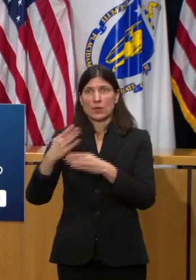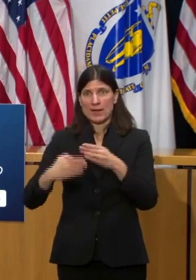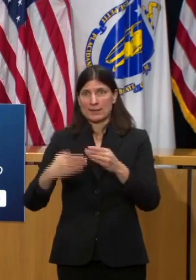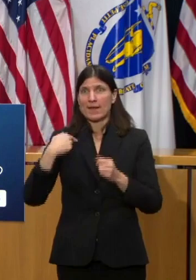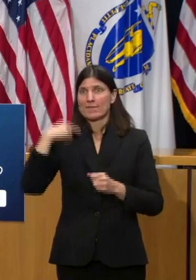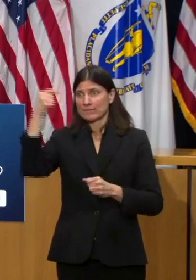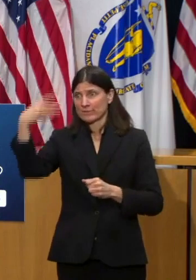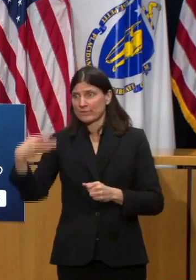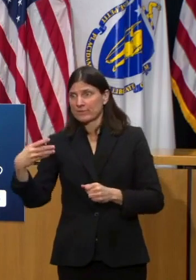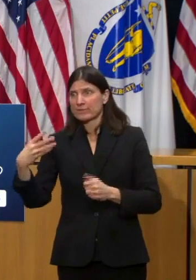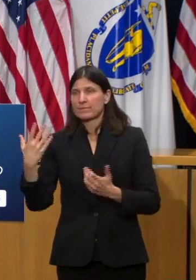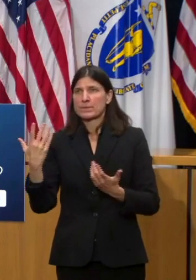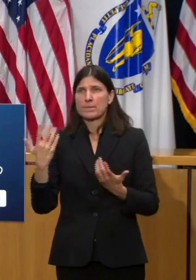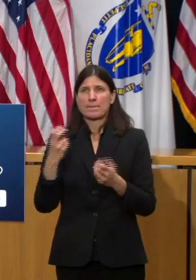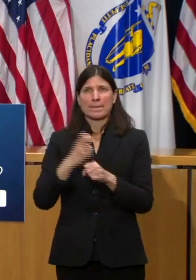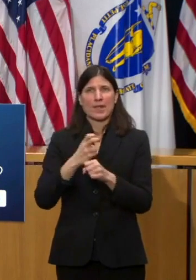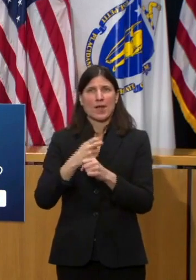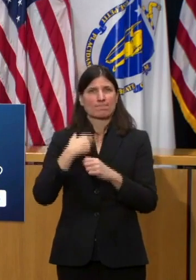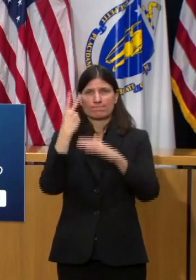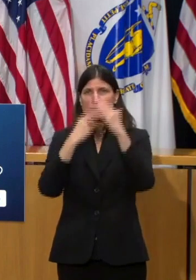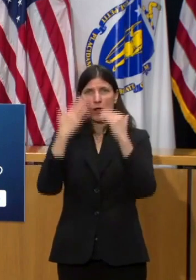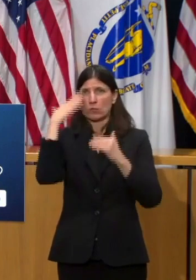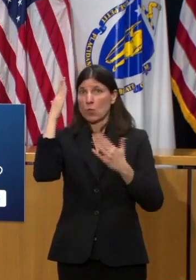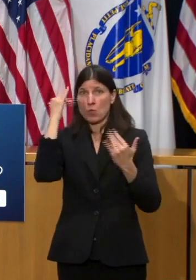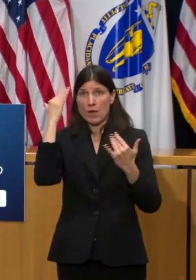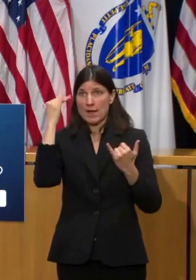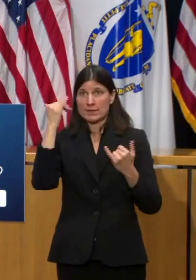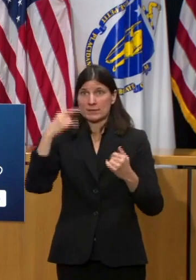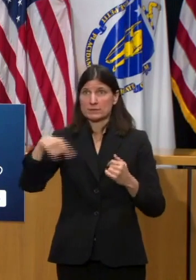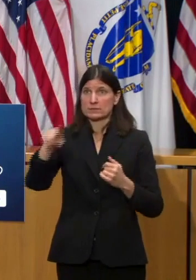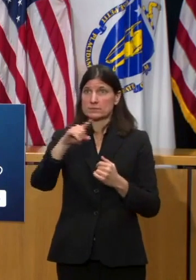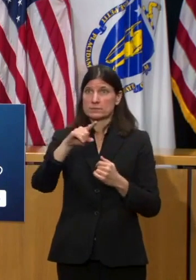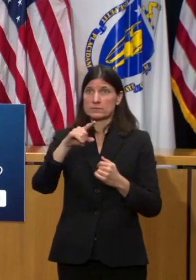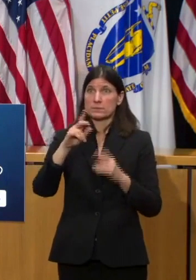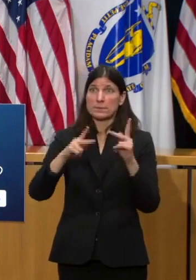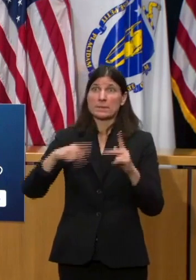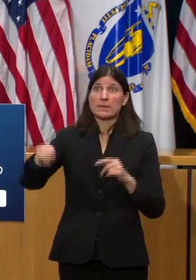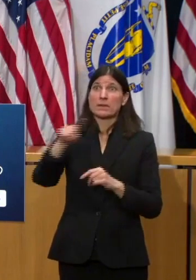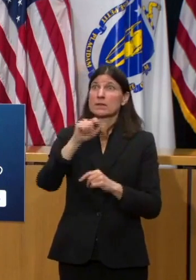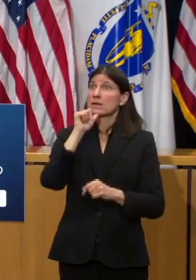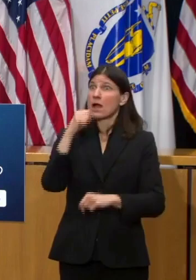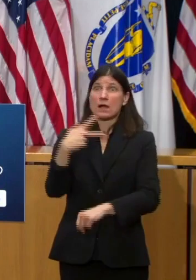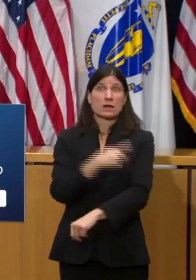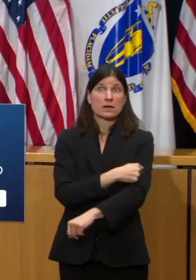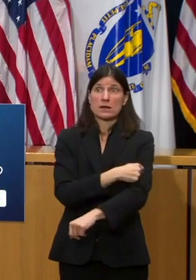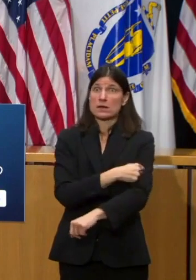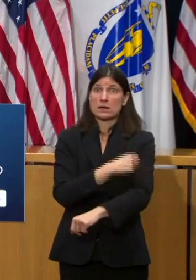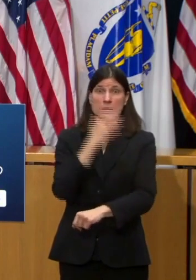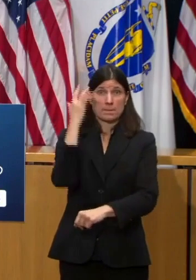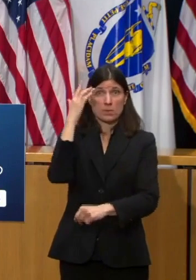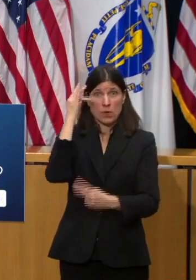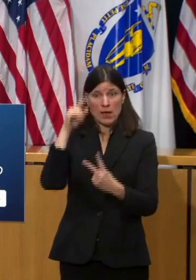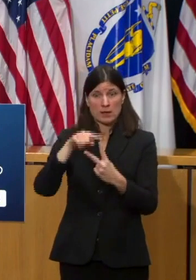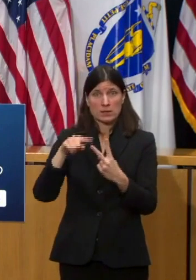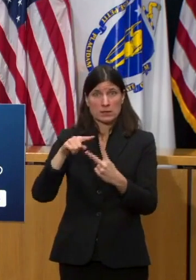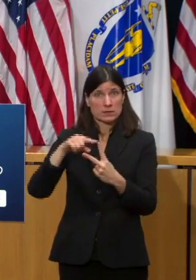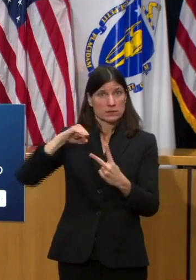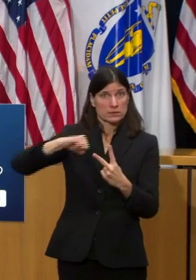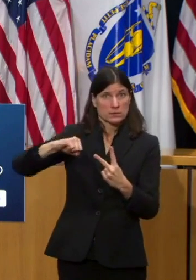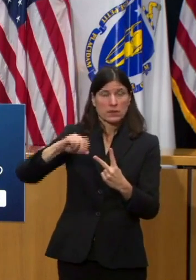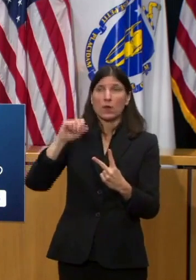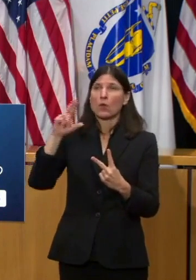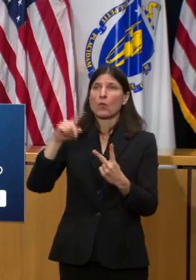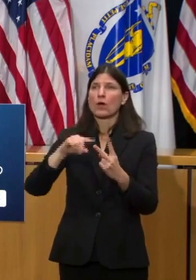particular for folks in the community and that are available to sort of trusted voices in those communities to bring people to get